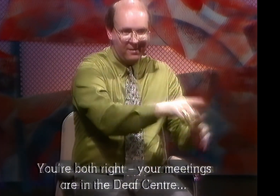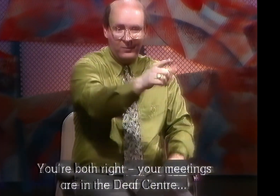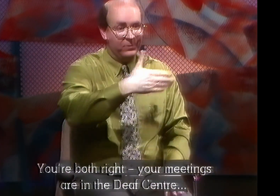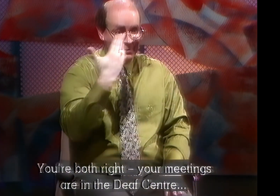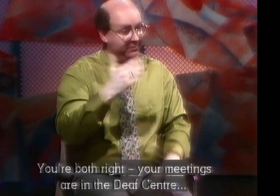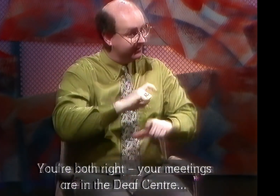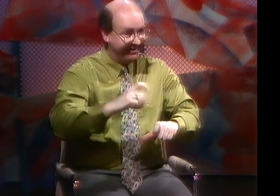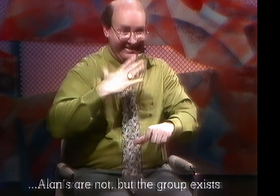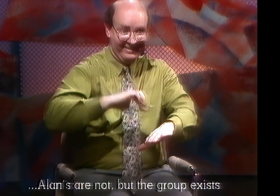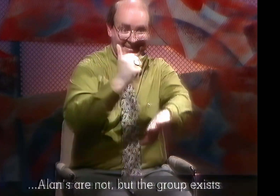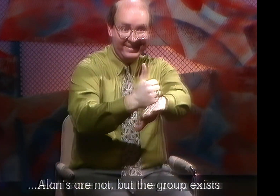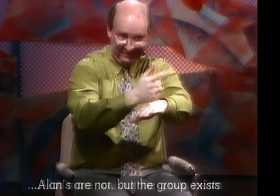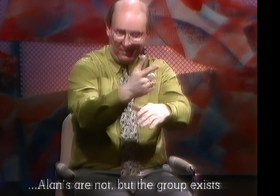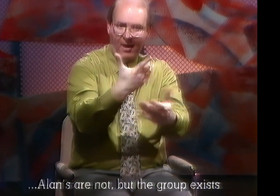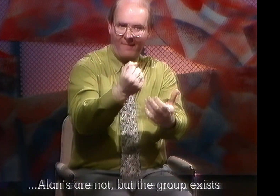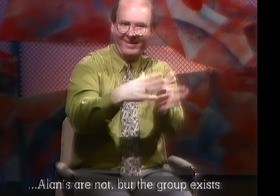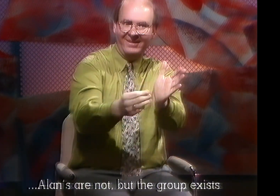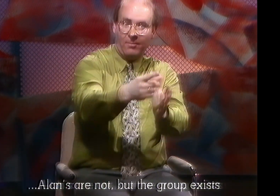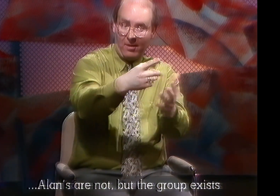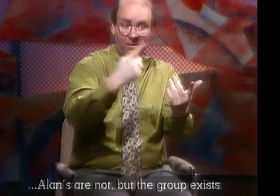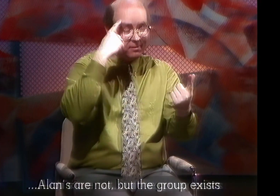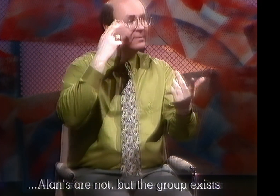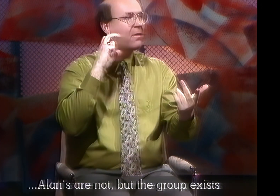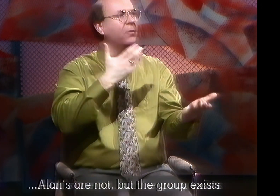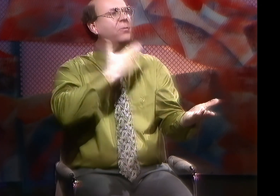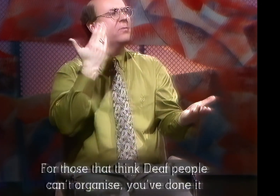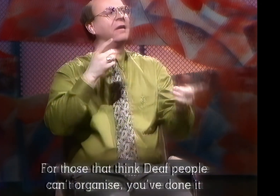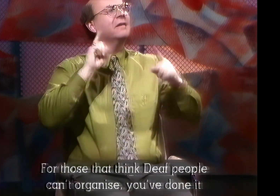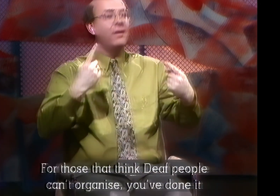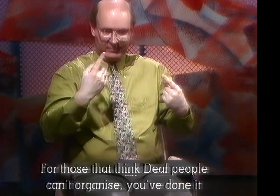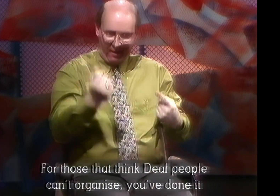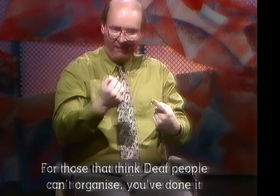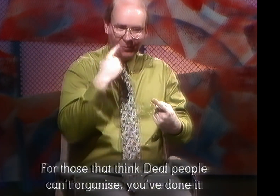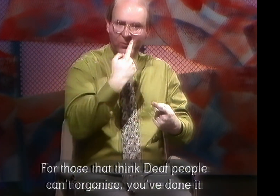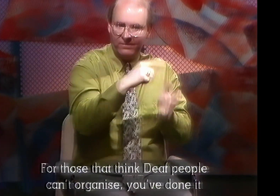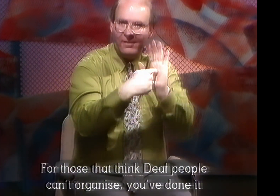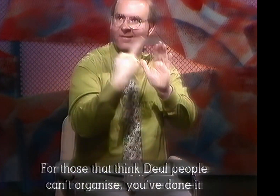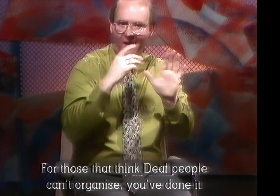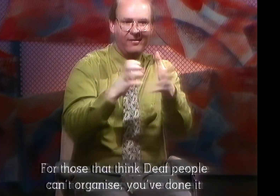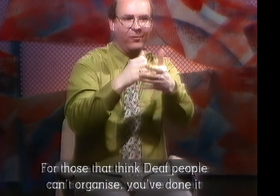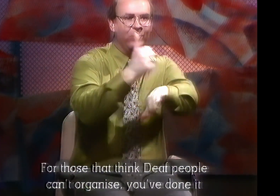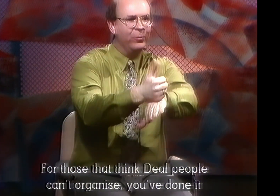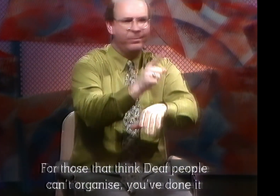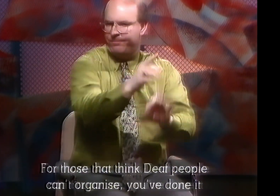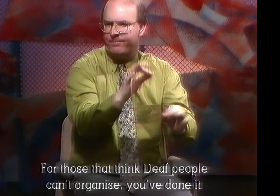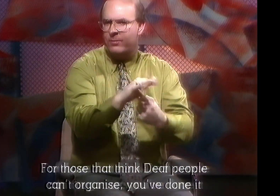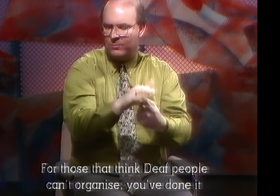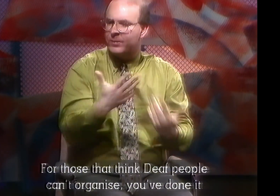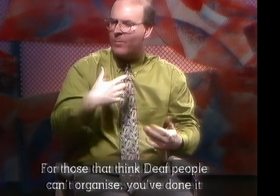Deaf Centre, Alan's are not, but the group still exists. For those that think deaf people can't organise, you have gone ahead and done